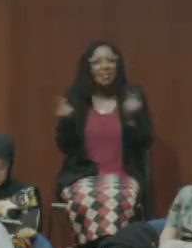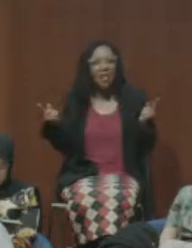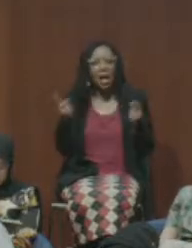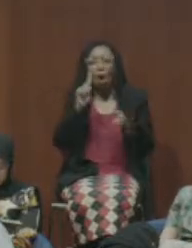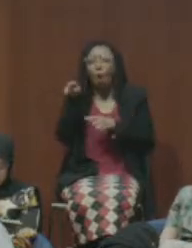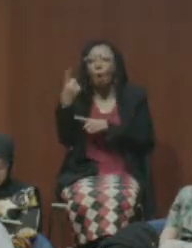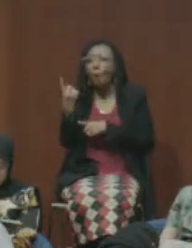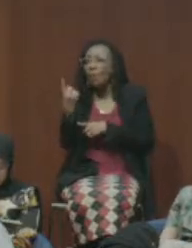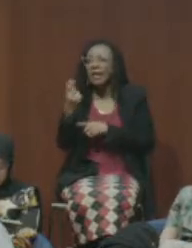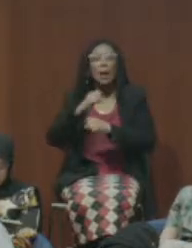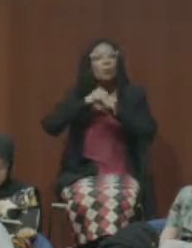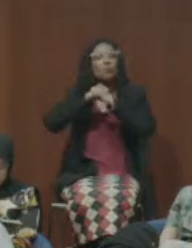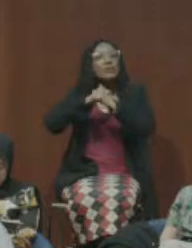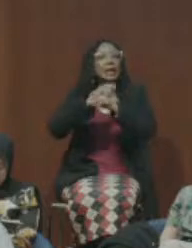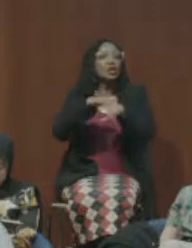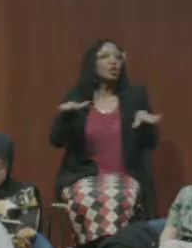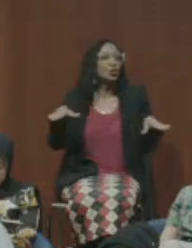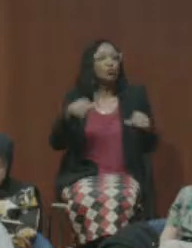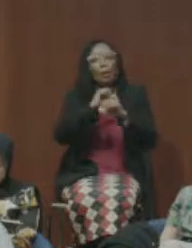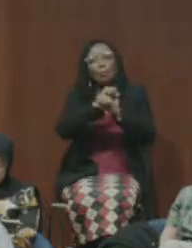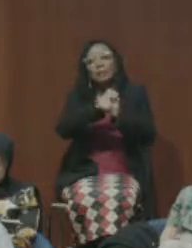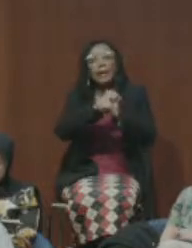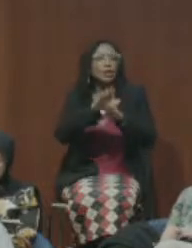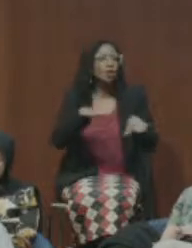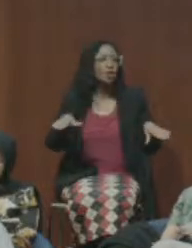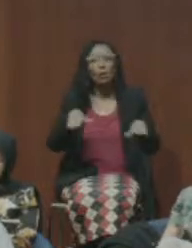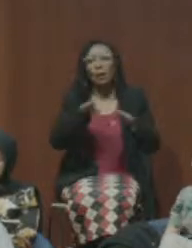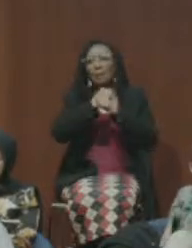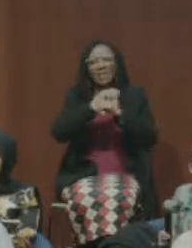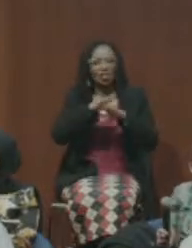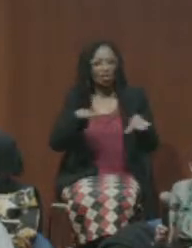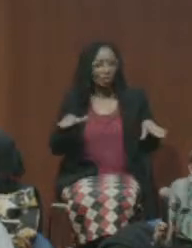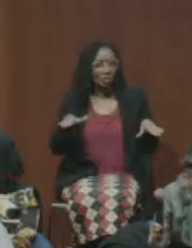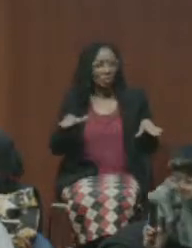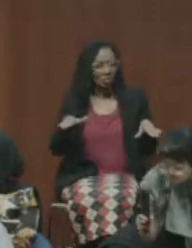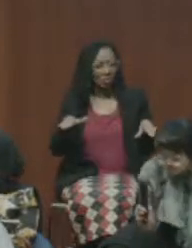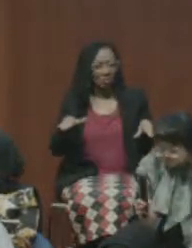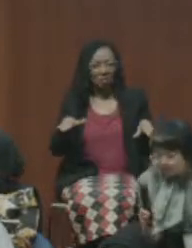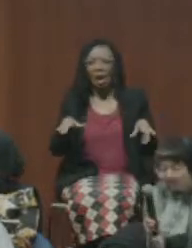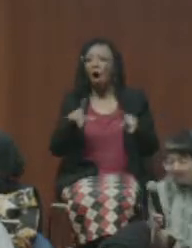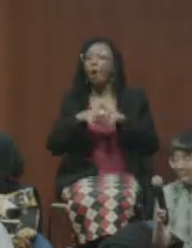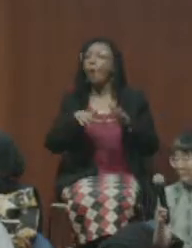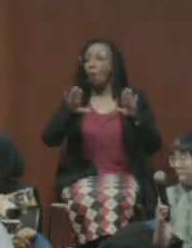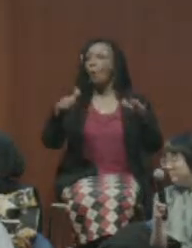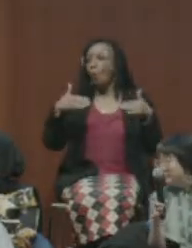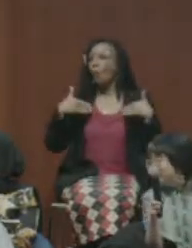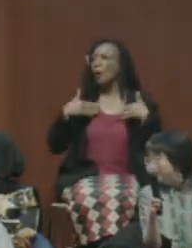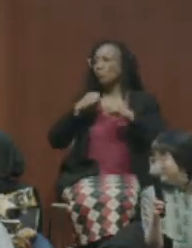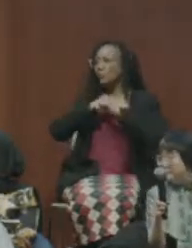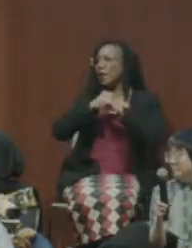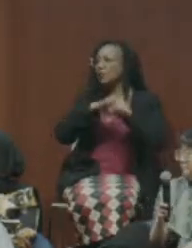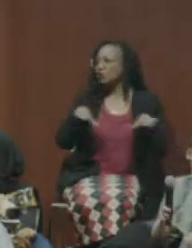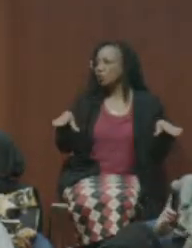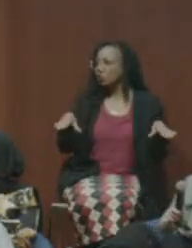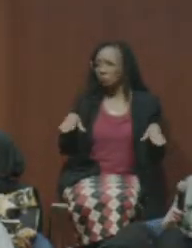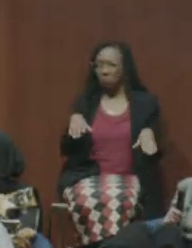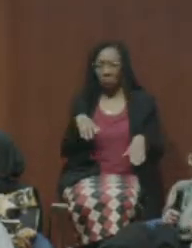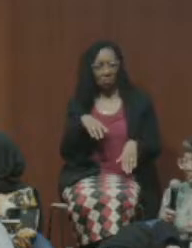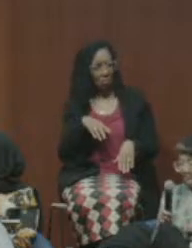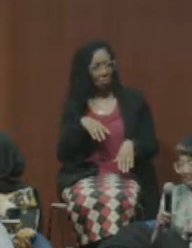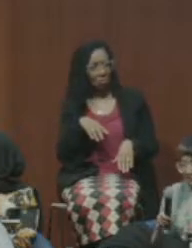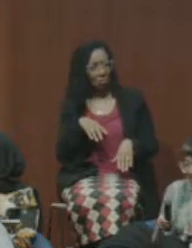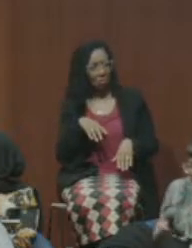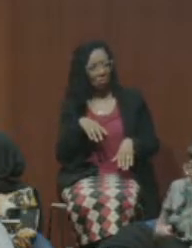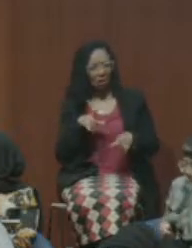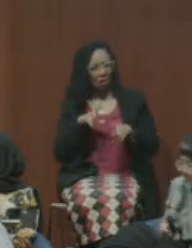other than protecting children. And the narrative was that they protect children. But if